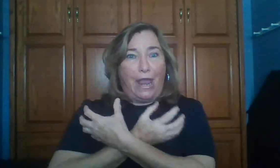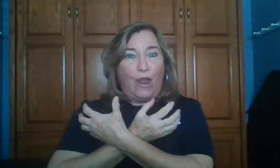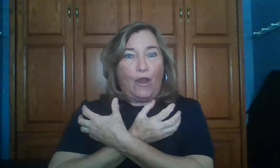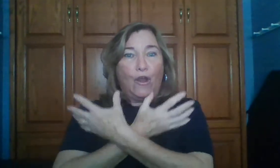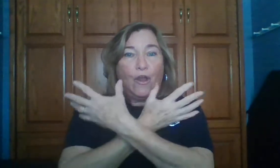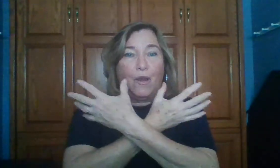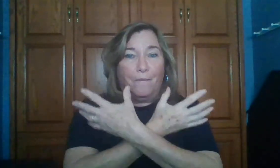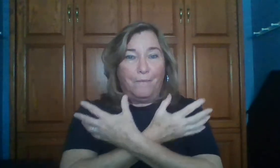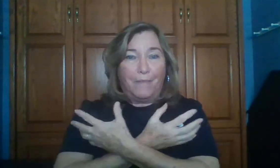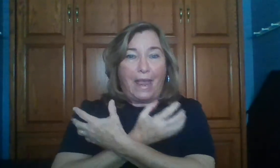Bacon.